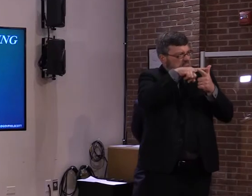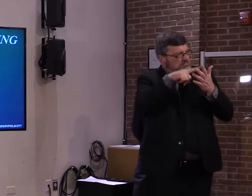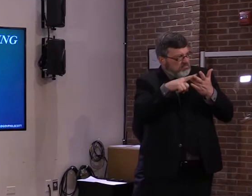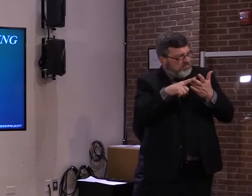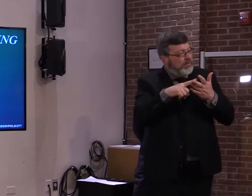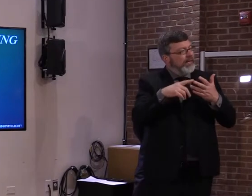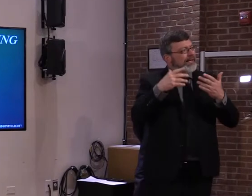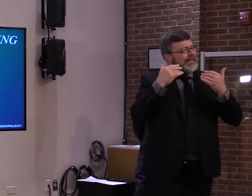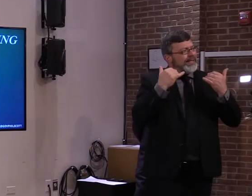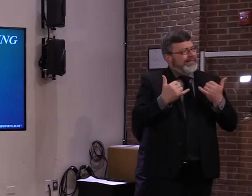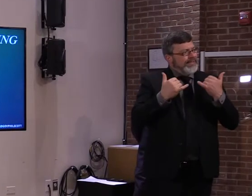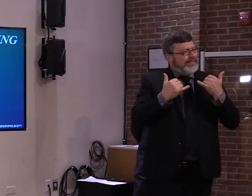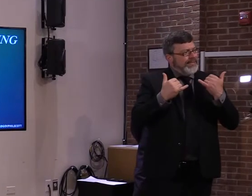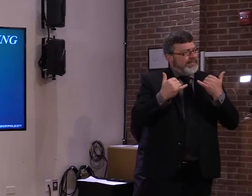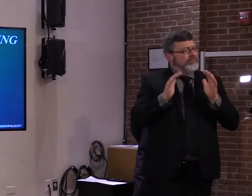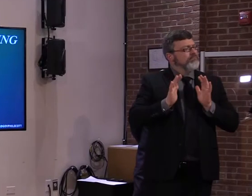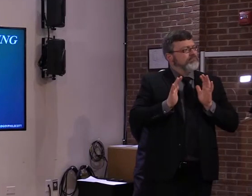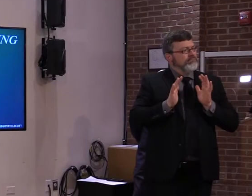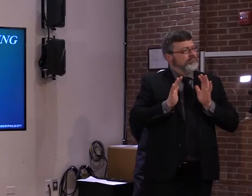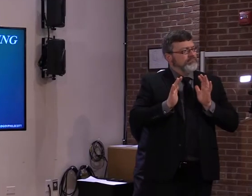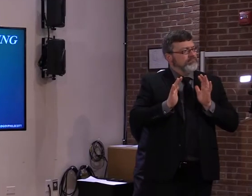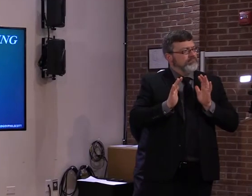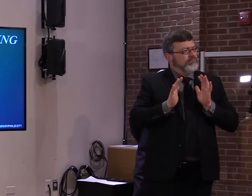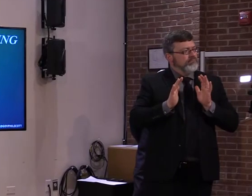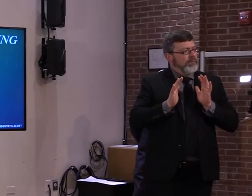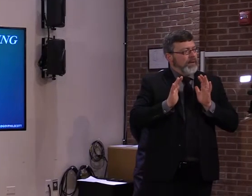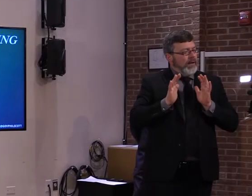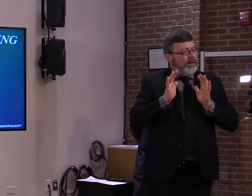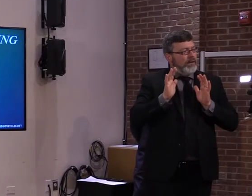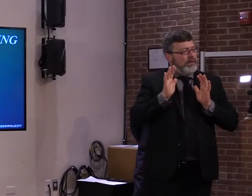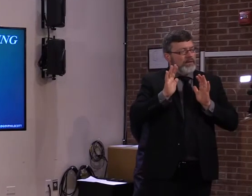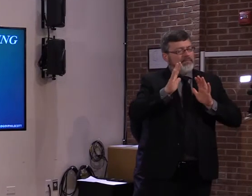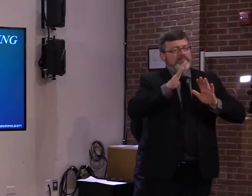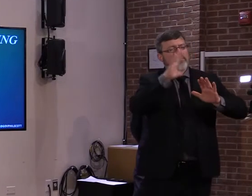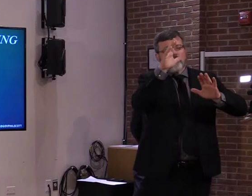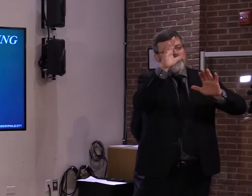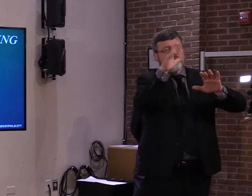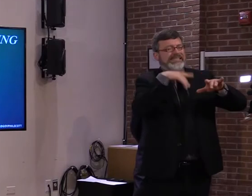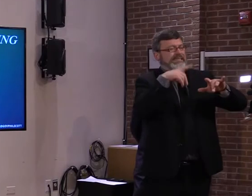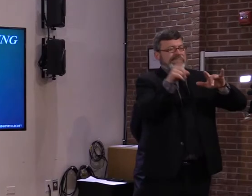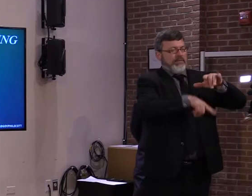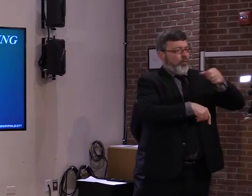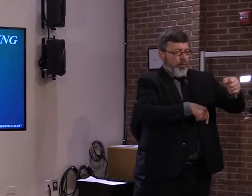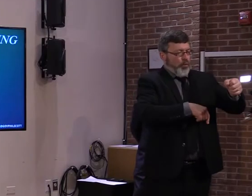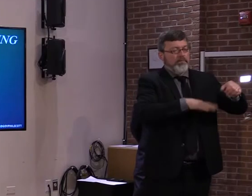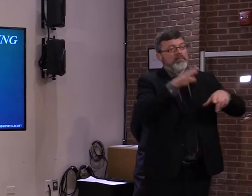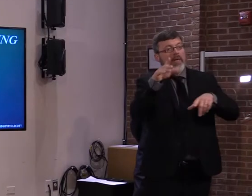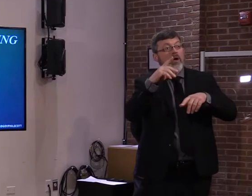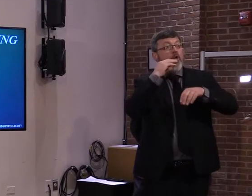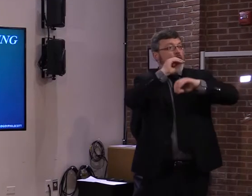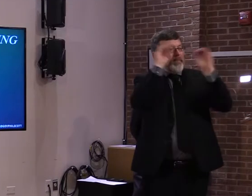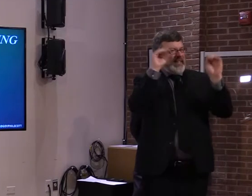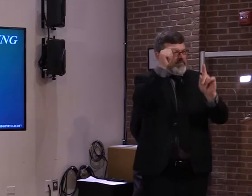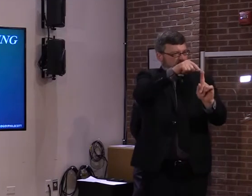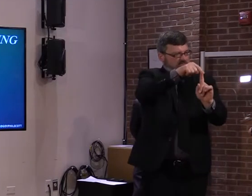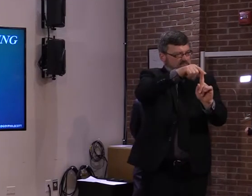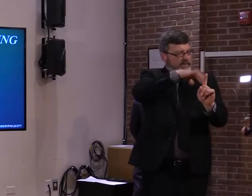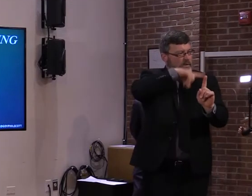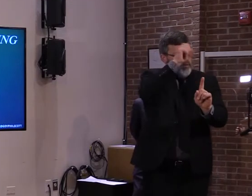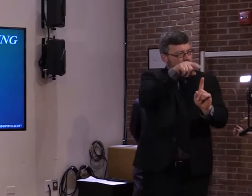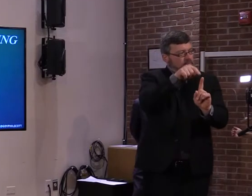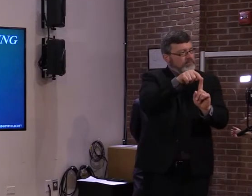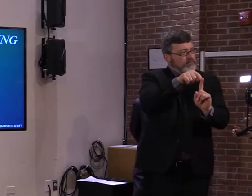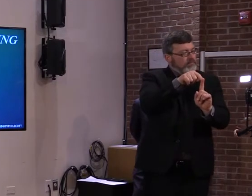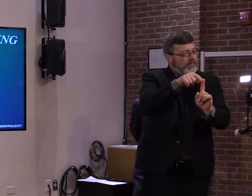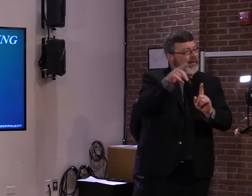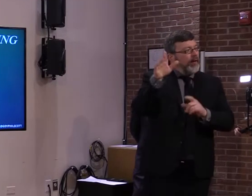actually, no, I'm going to go back to the homeless question. Regarding the plan to build new housing for Vermont's homeless, which